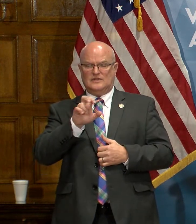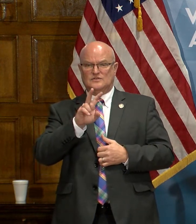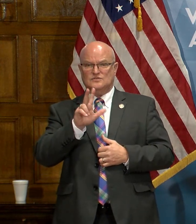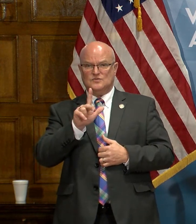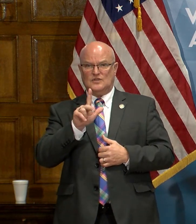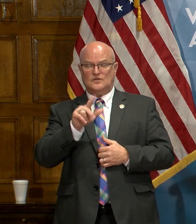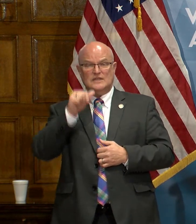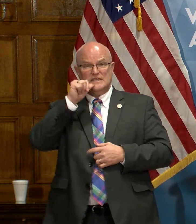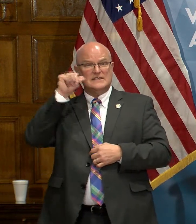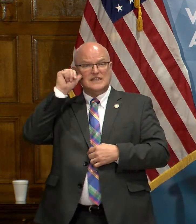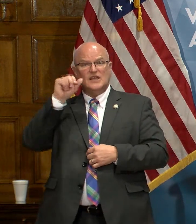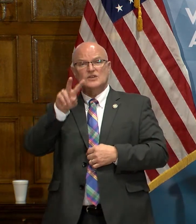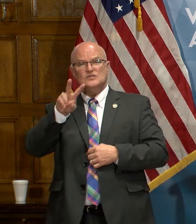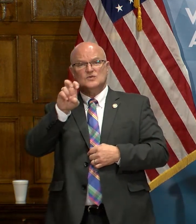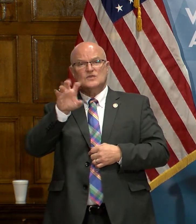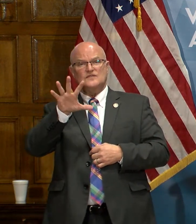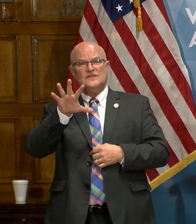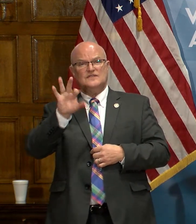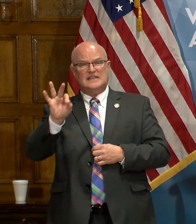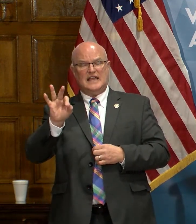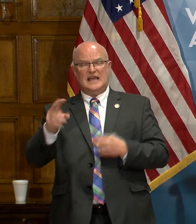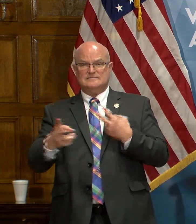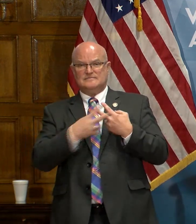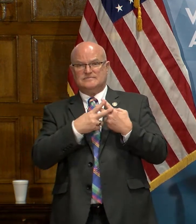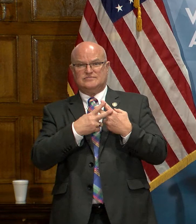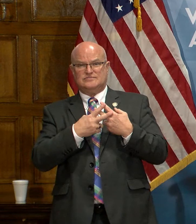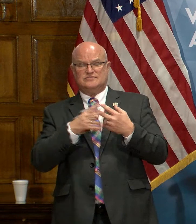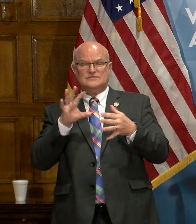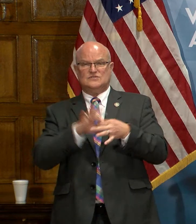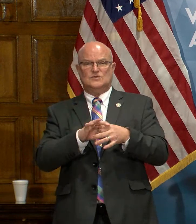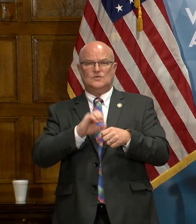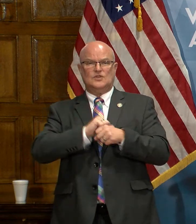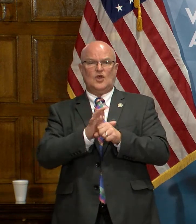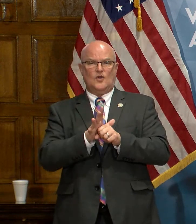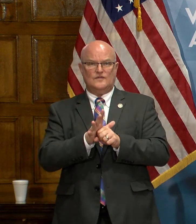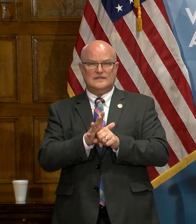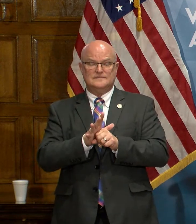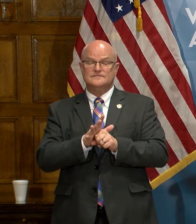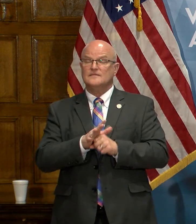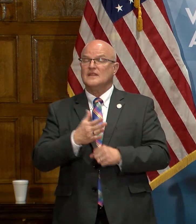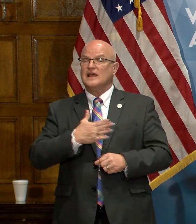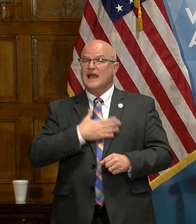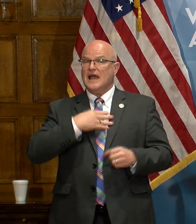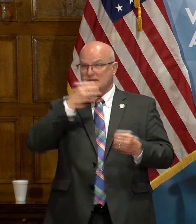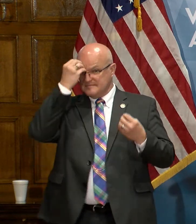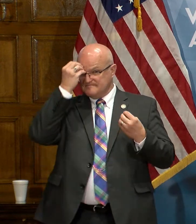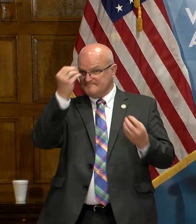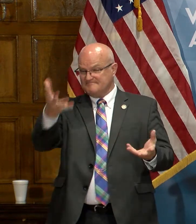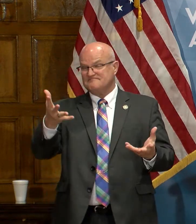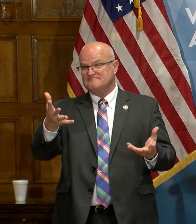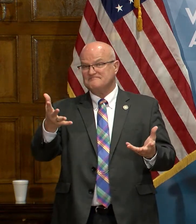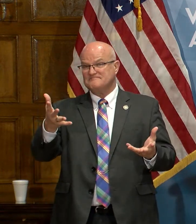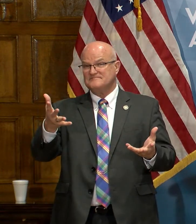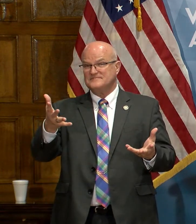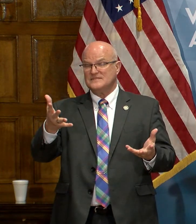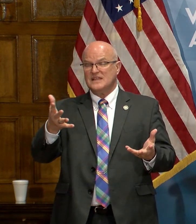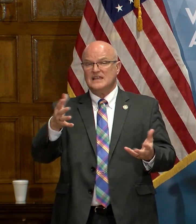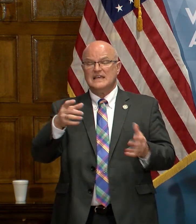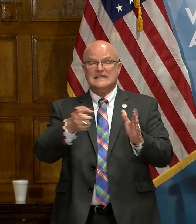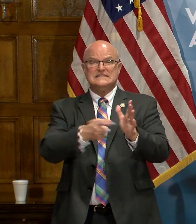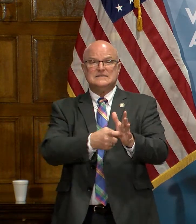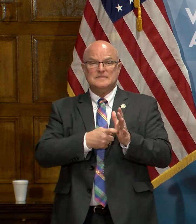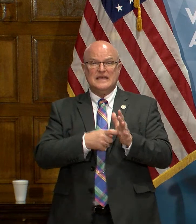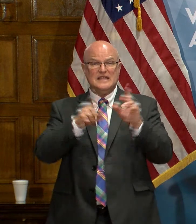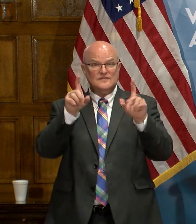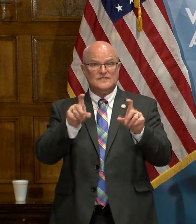yesterday, 259 employees out for reasons related to COVID. I'm also happy to report another good indicator is that the demand